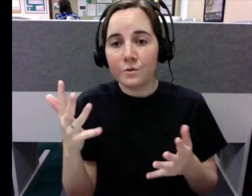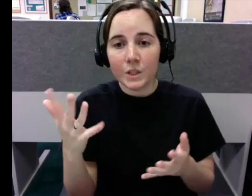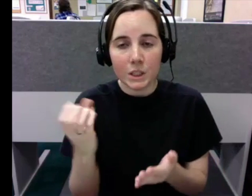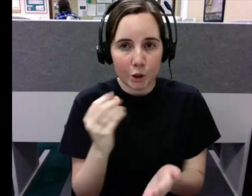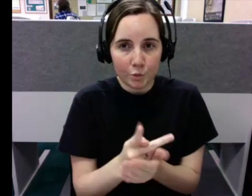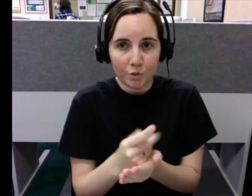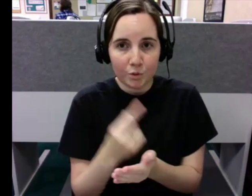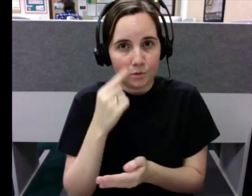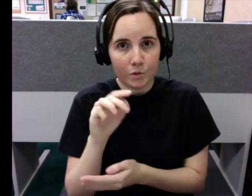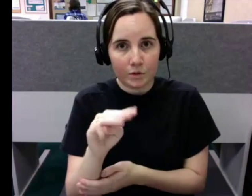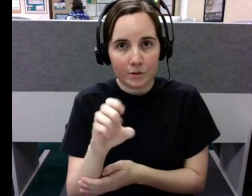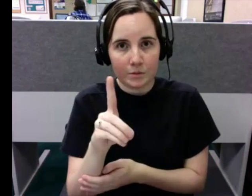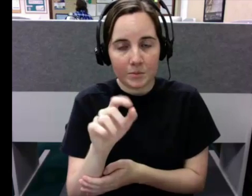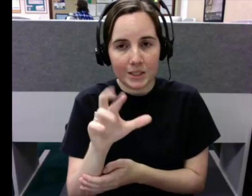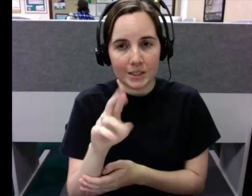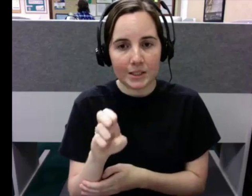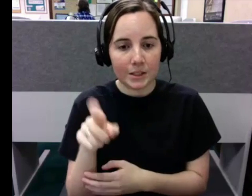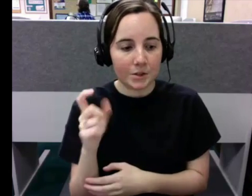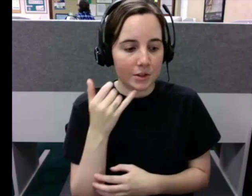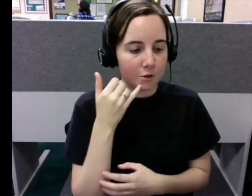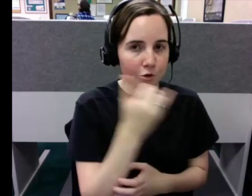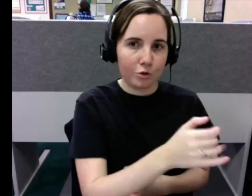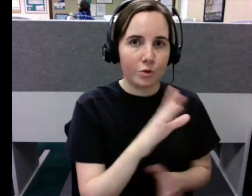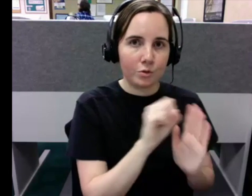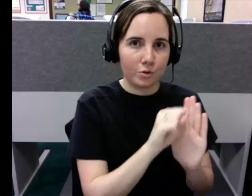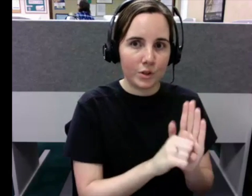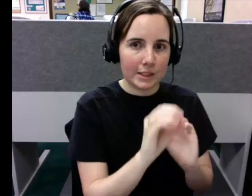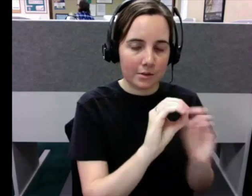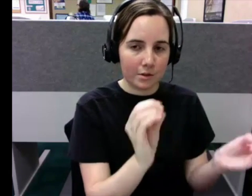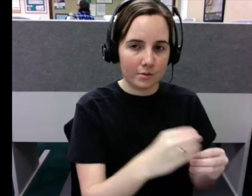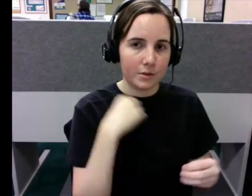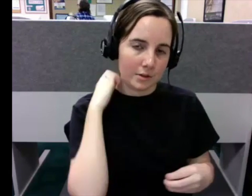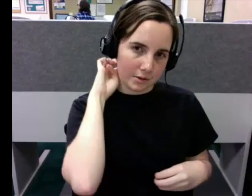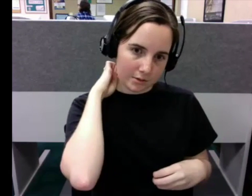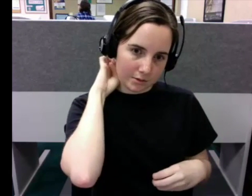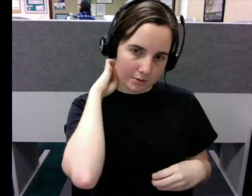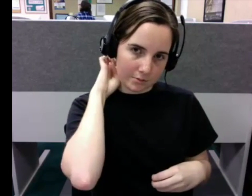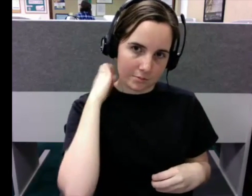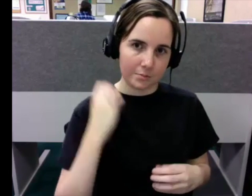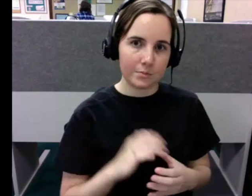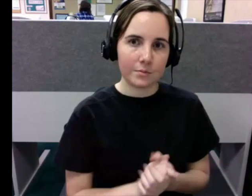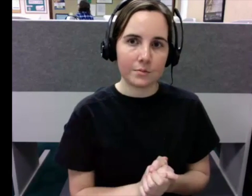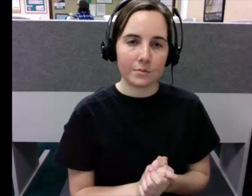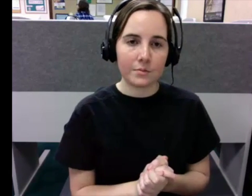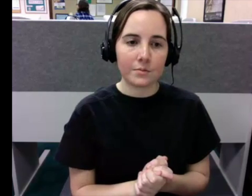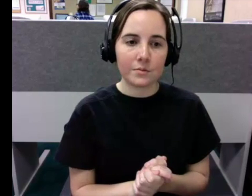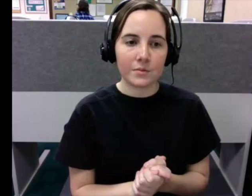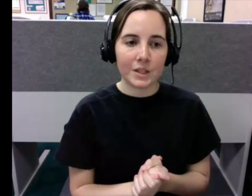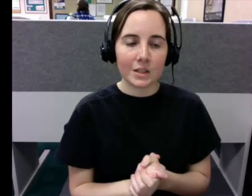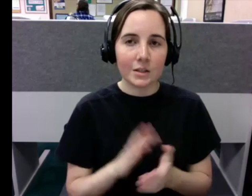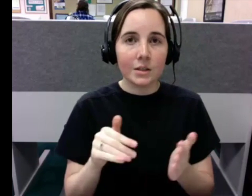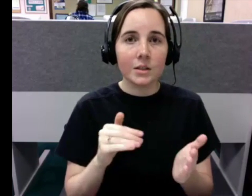You can get more information about these programs from the Centers for Medicare and Medicaid Services, CMS,